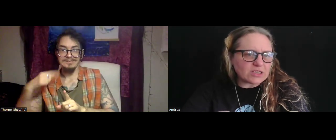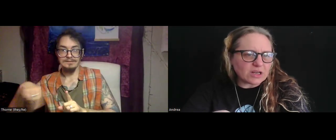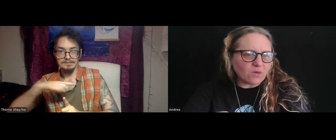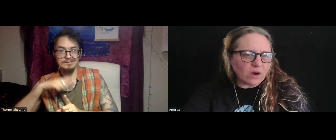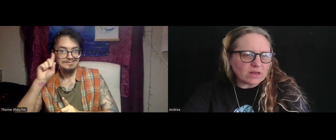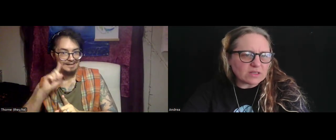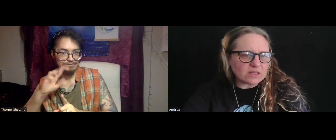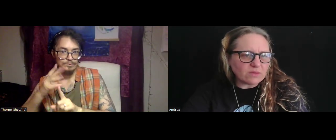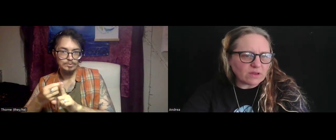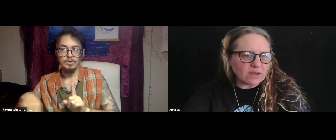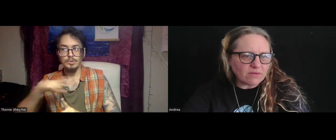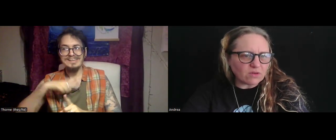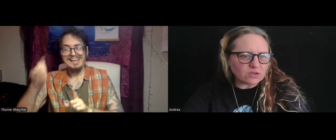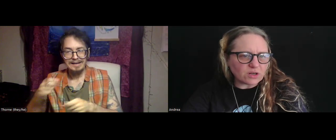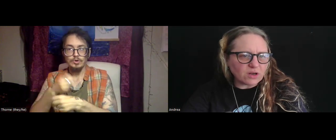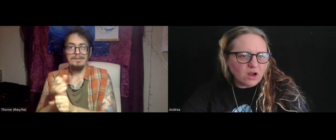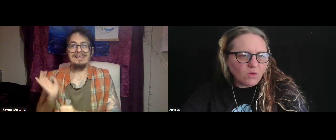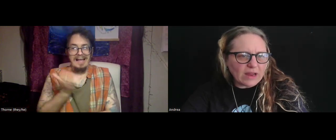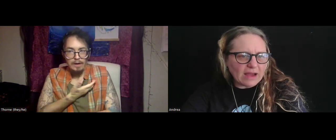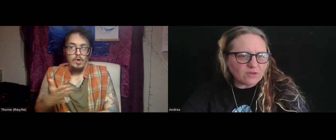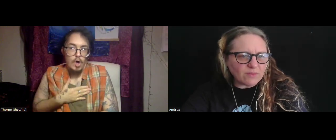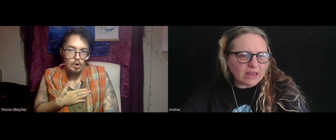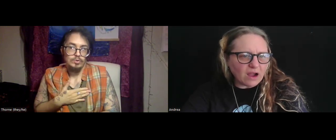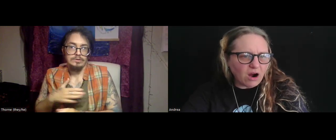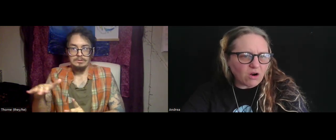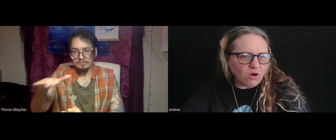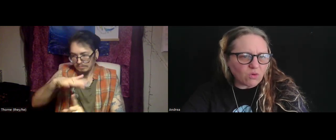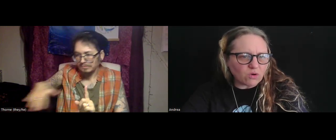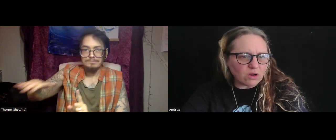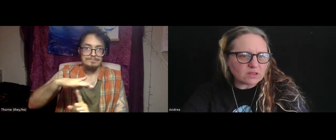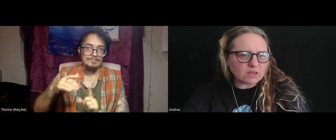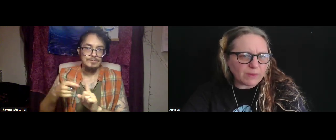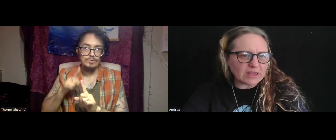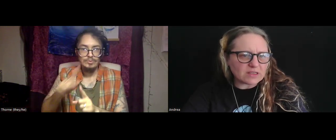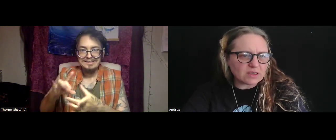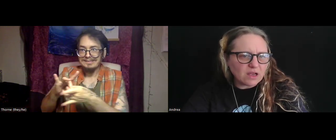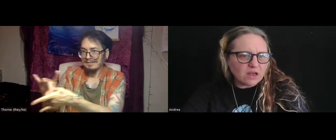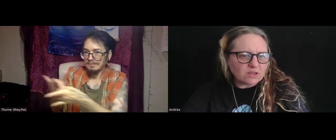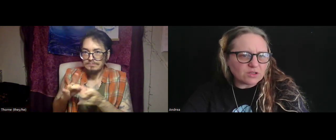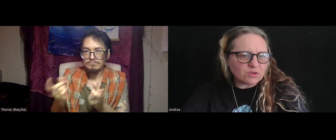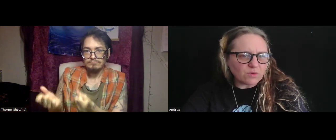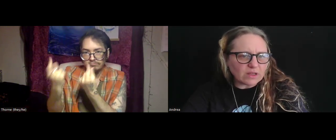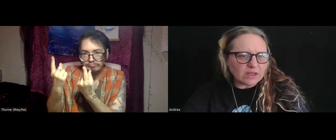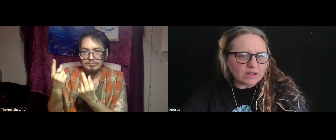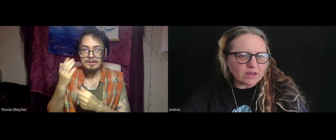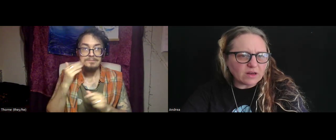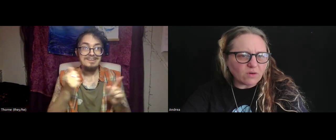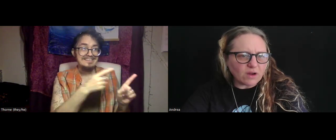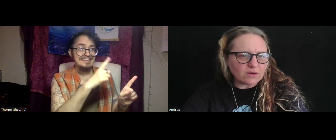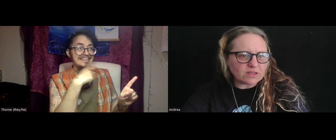education, whereas with deaf culture, we have to make our own space to really,